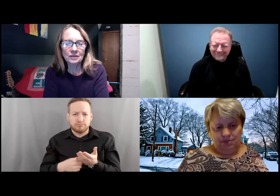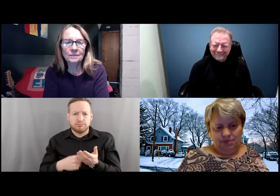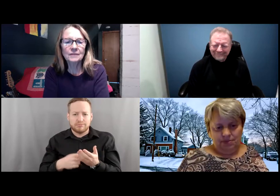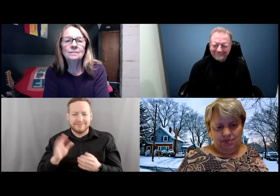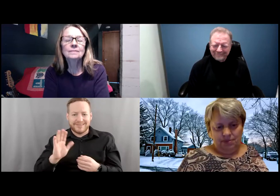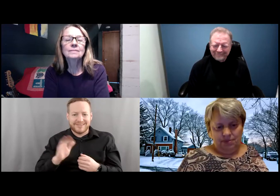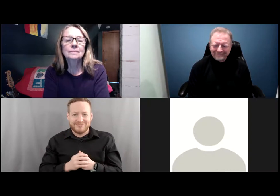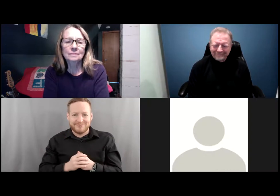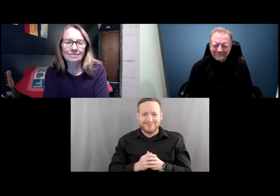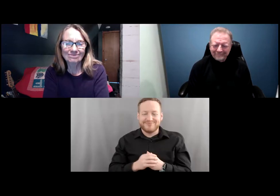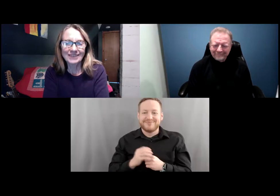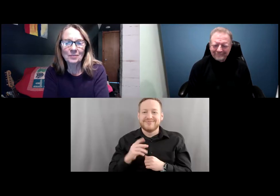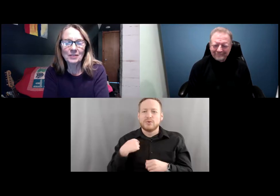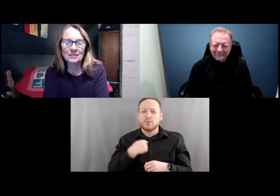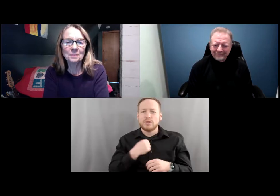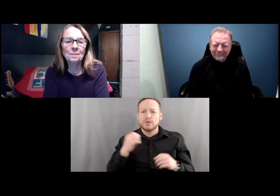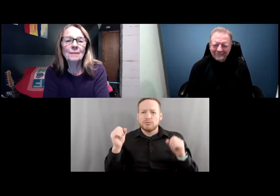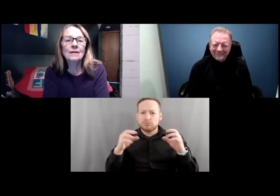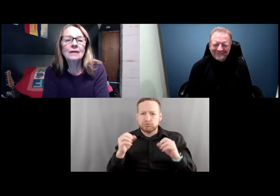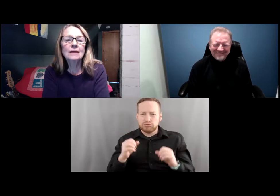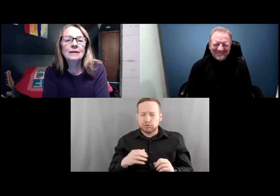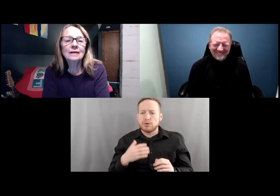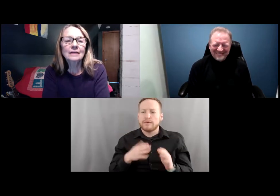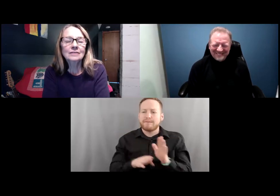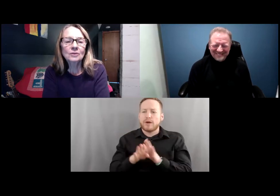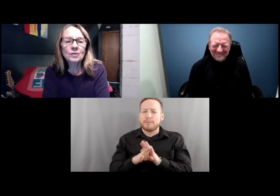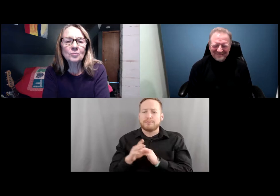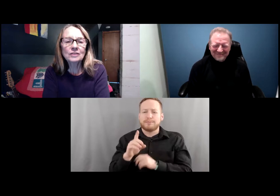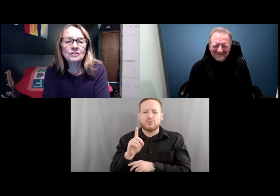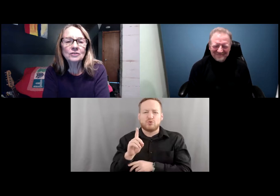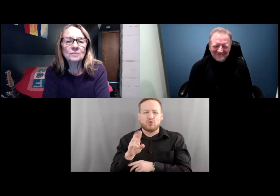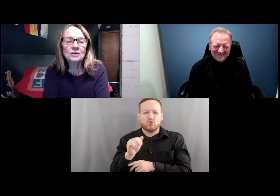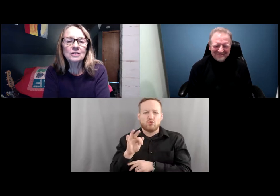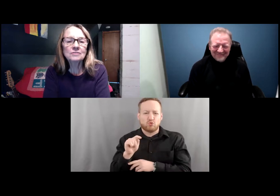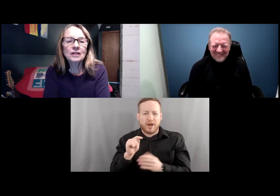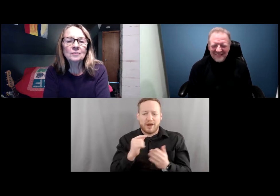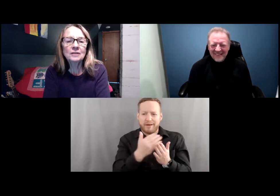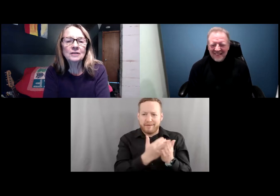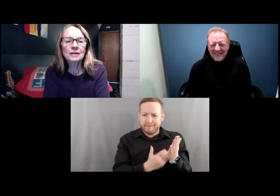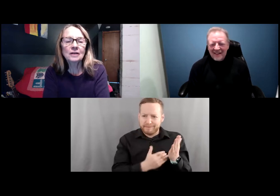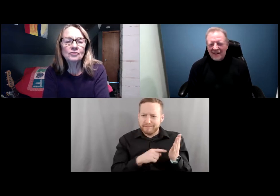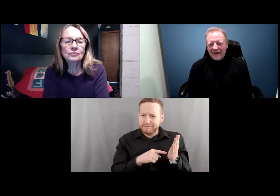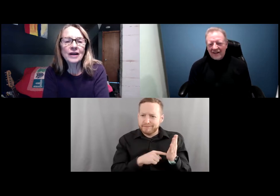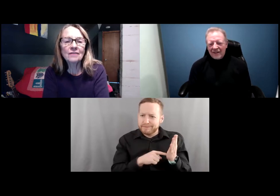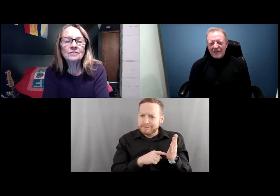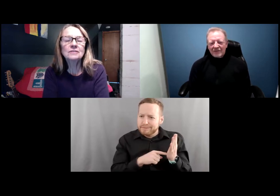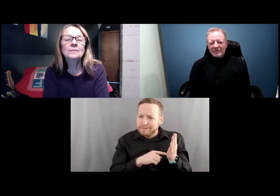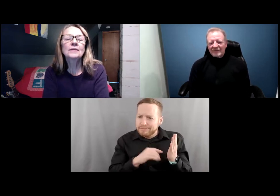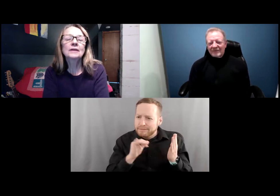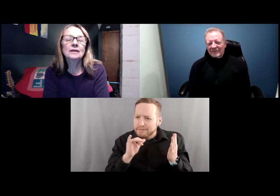secretary. Hi, Betsy. So we brainstormed on developing a